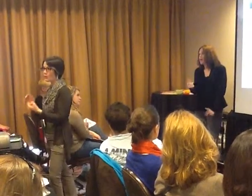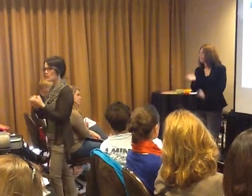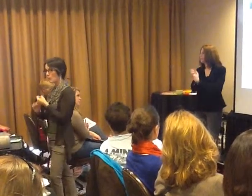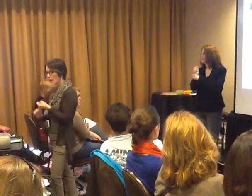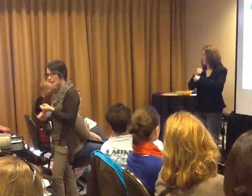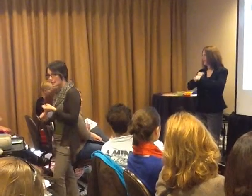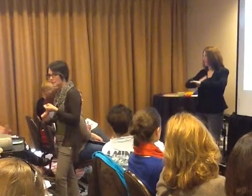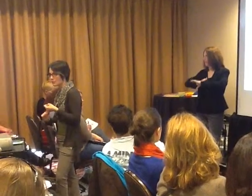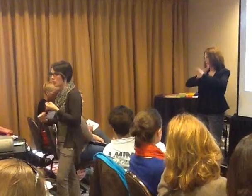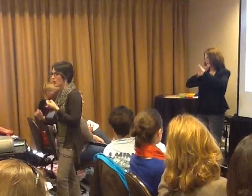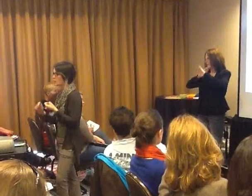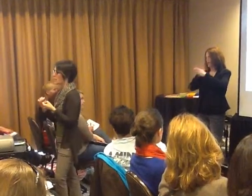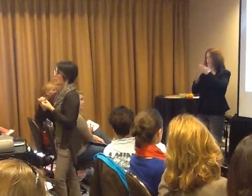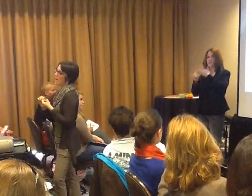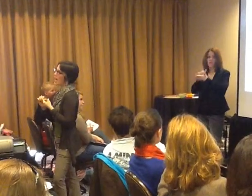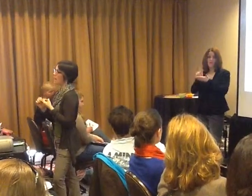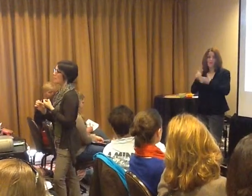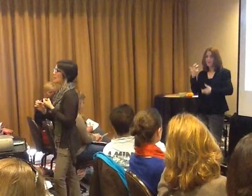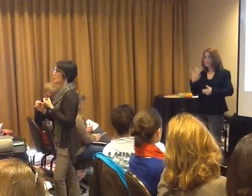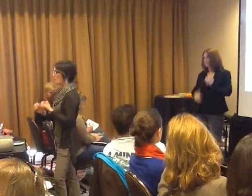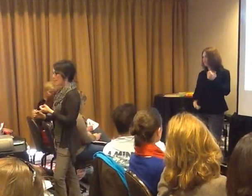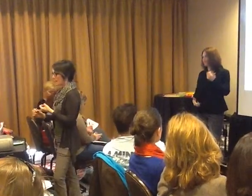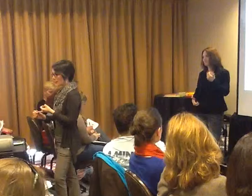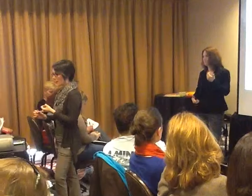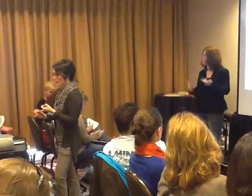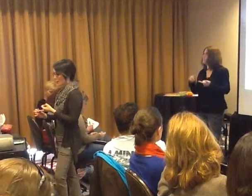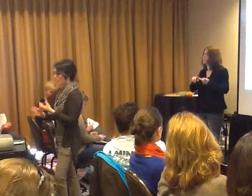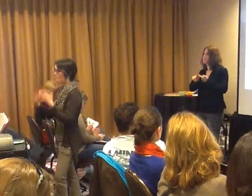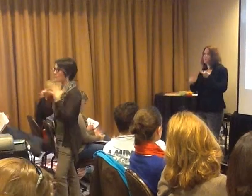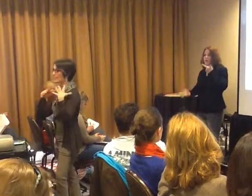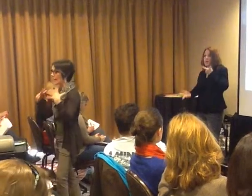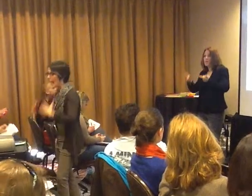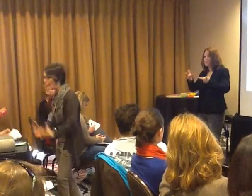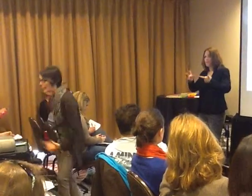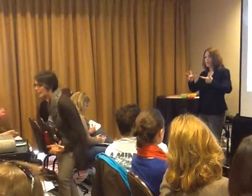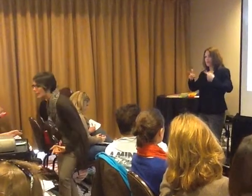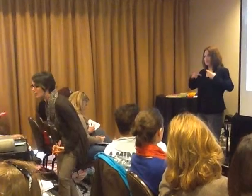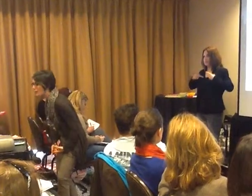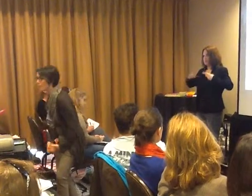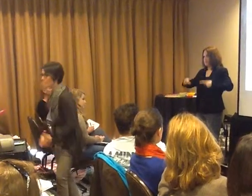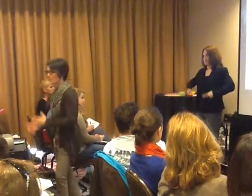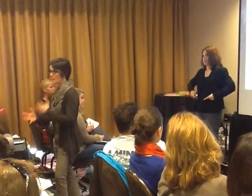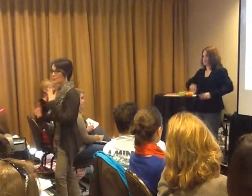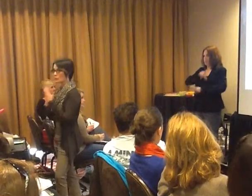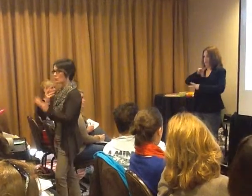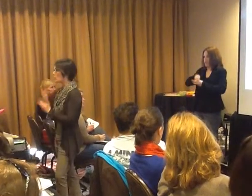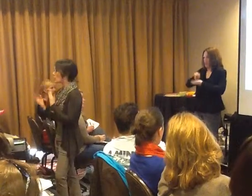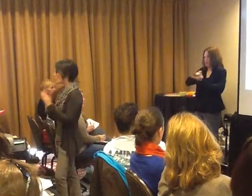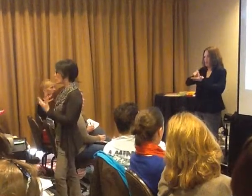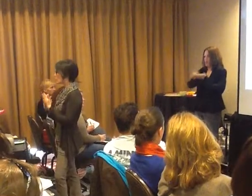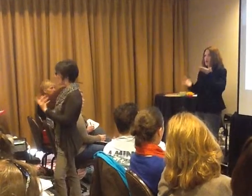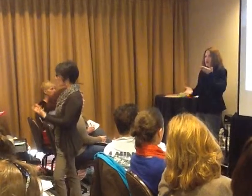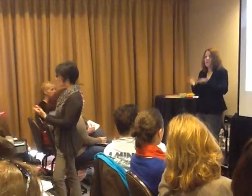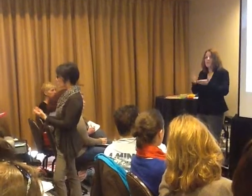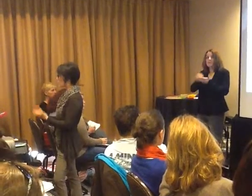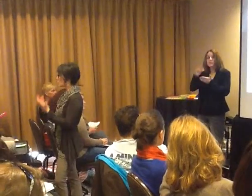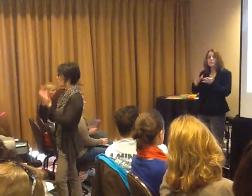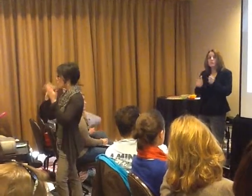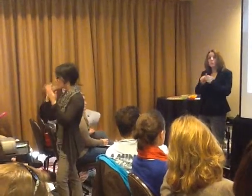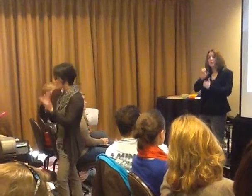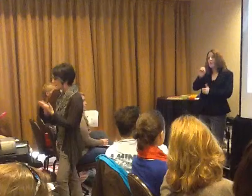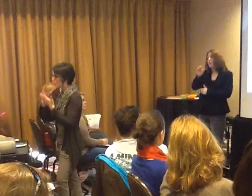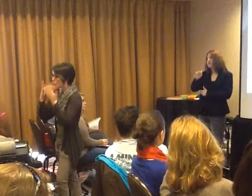barrier. Maybe writing is difficult. Maybe the physicality of writing. Maybe it's a student with OT or PT